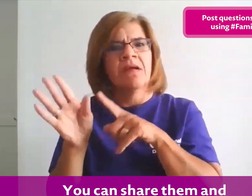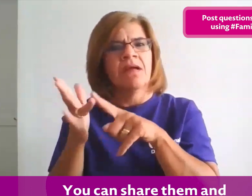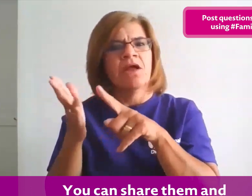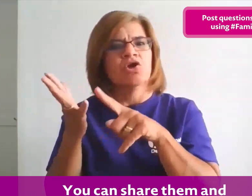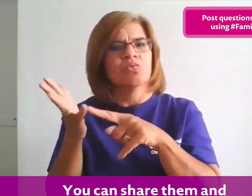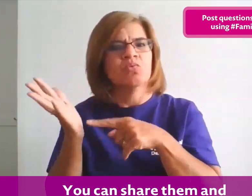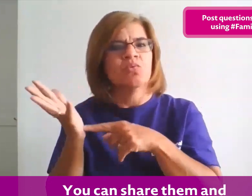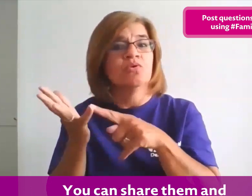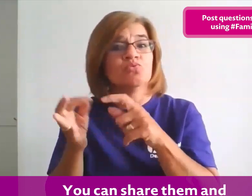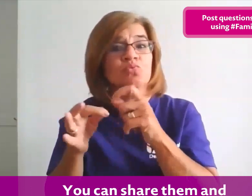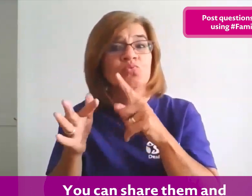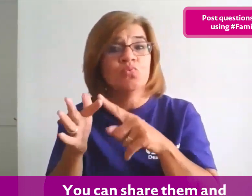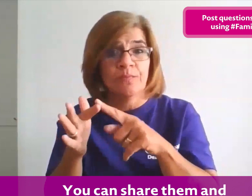and you can add comments in YouTube.